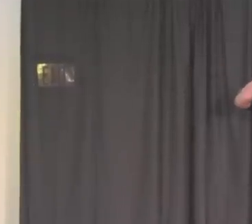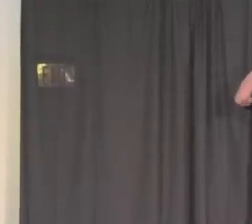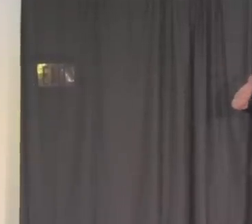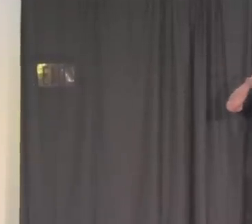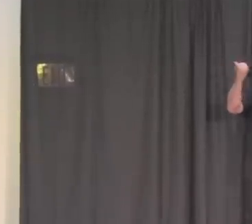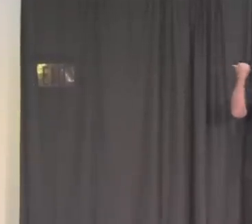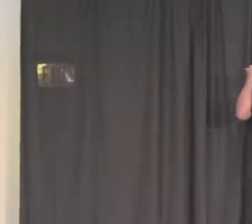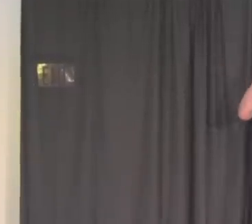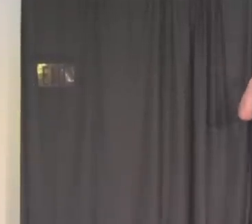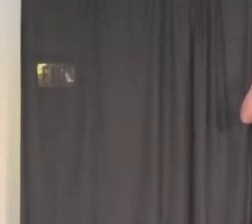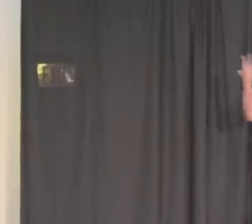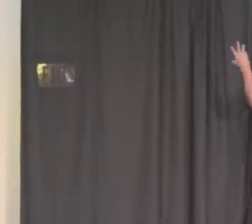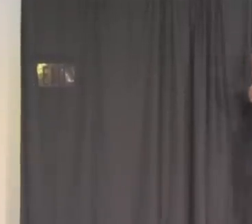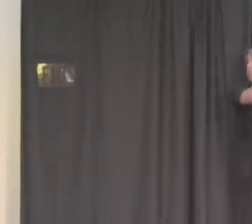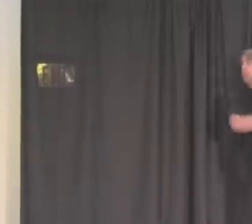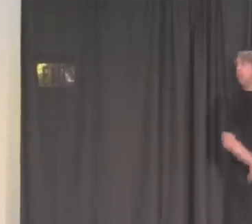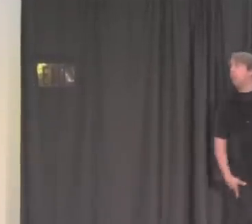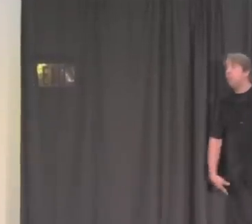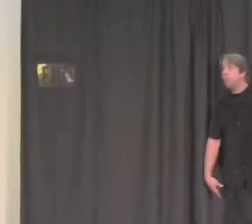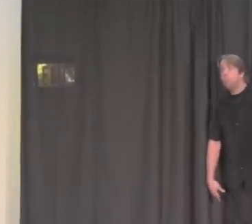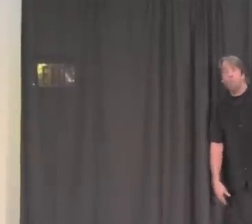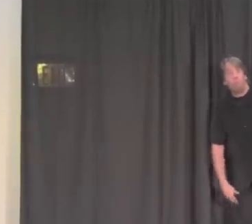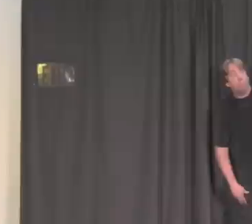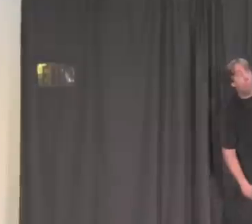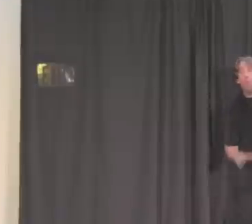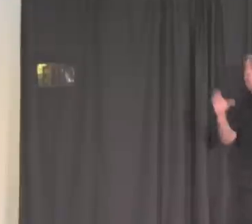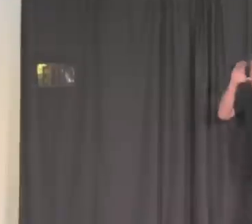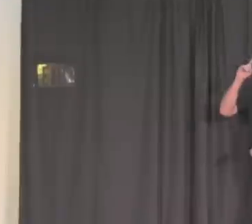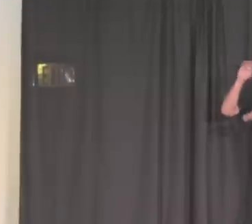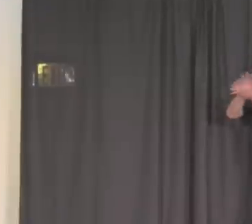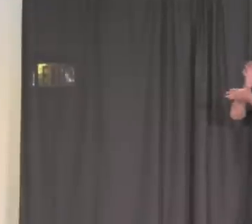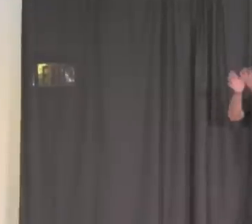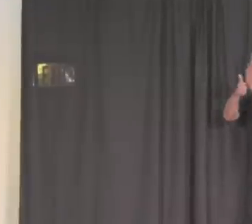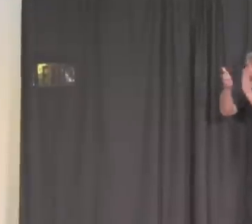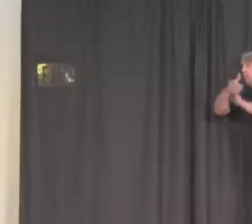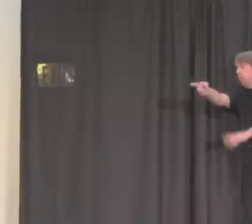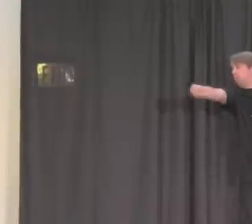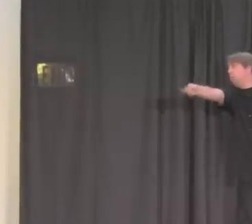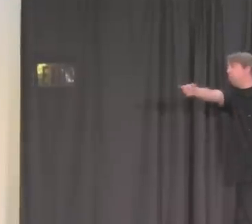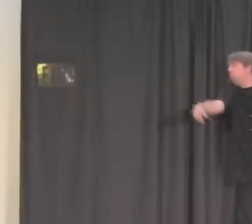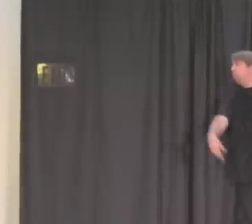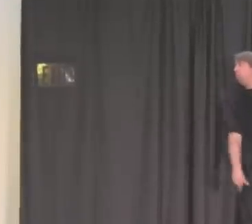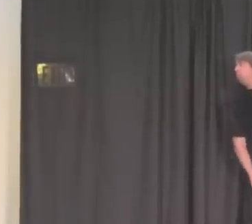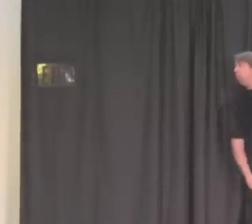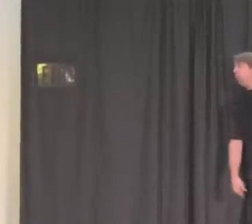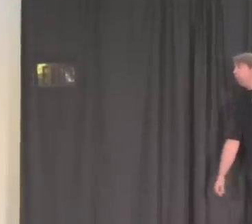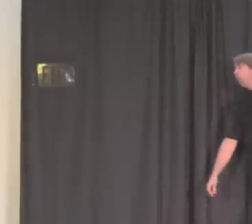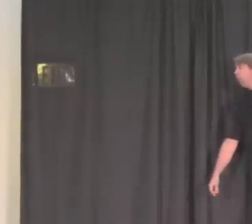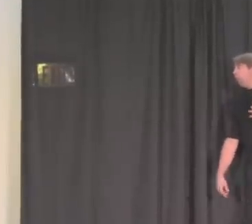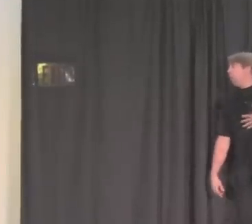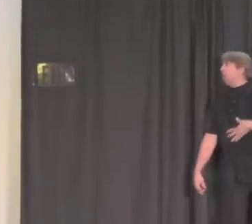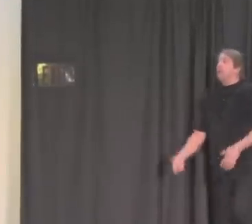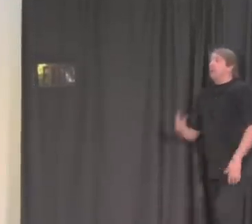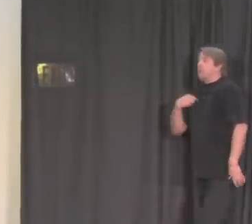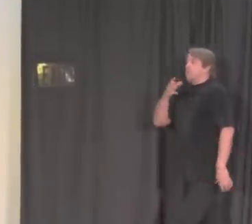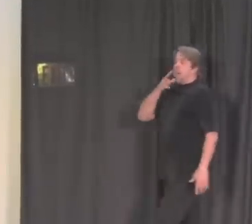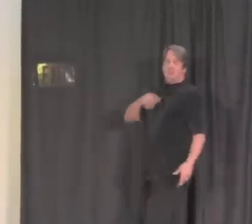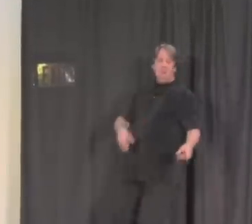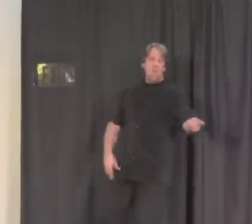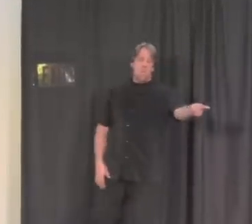think maybe it was the Jehovah's Witnesses. They came and left. See if there are any watchtowers there on the ground. My